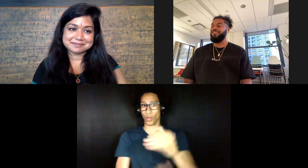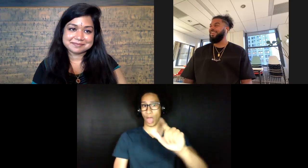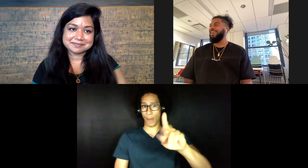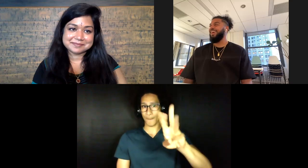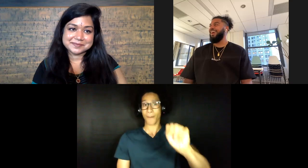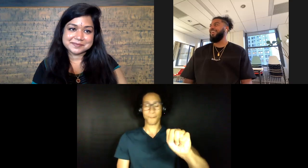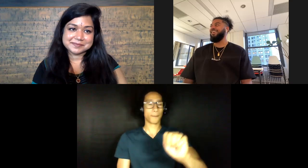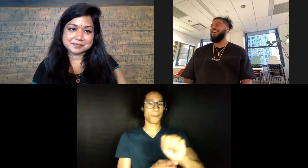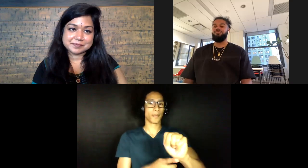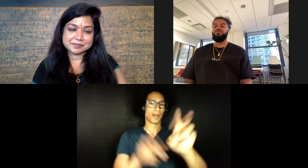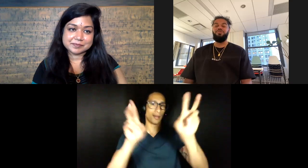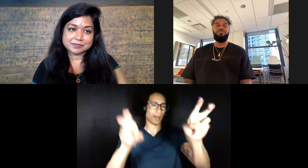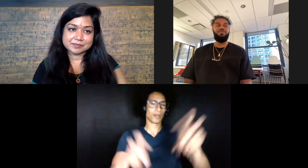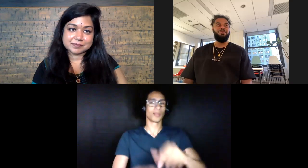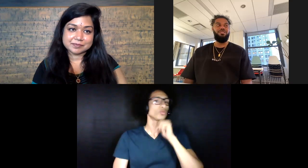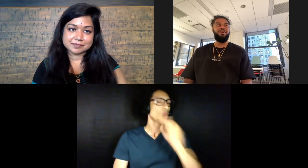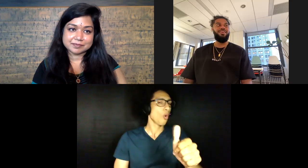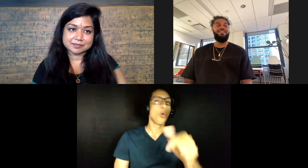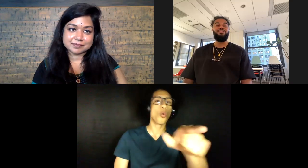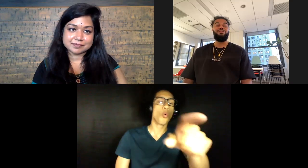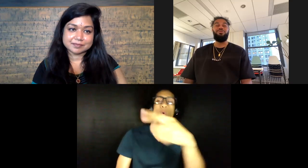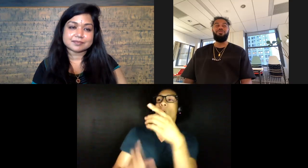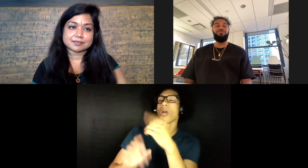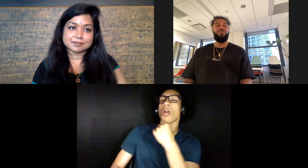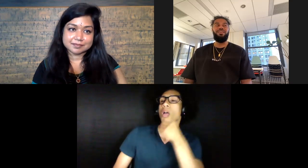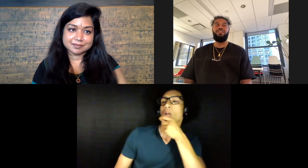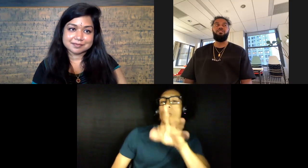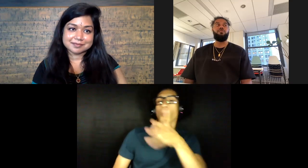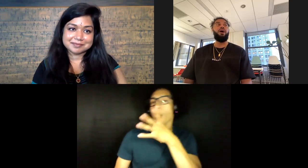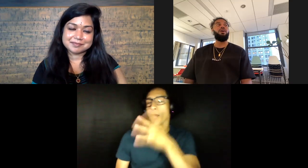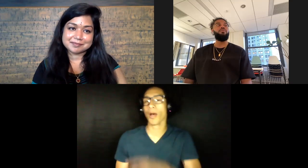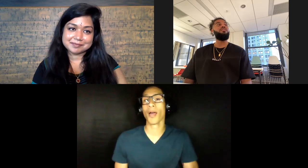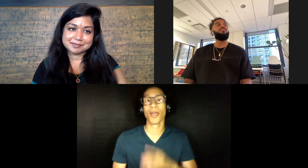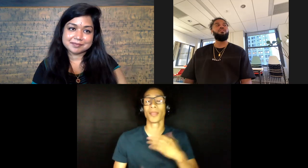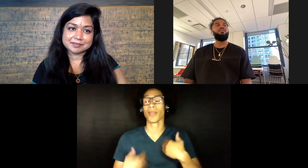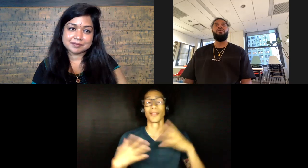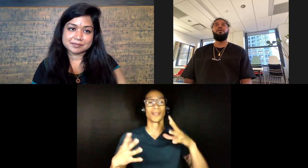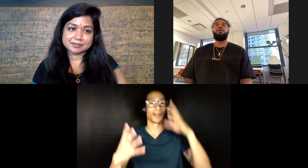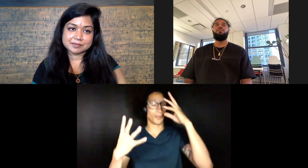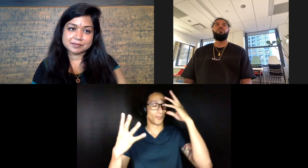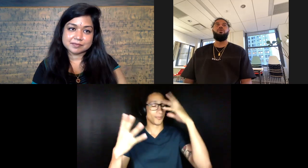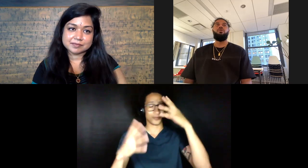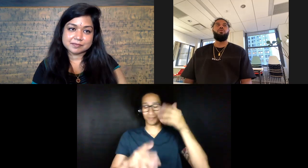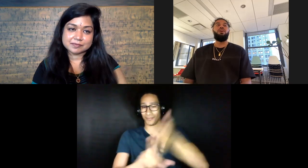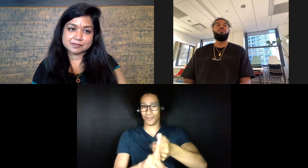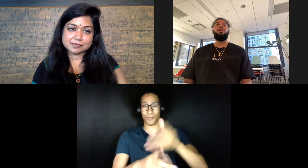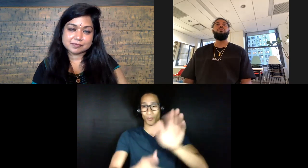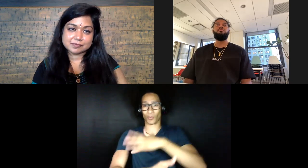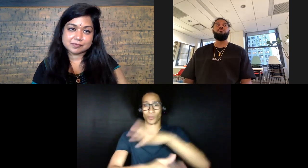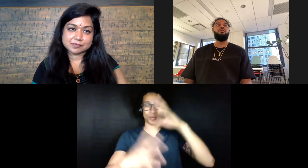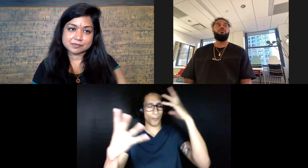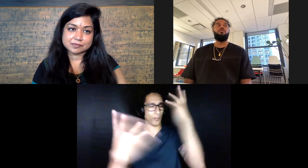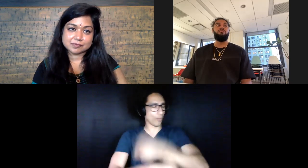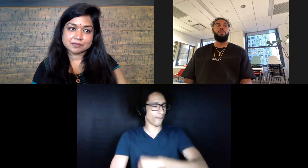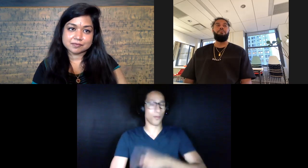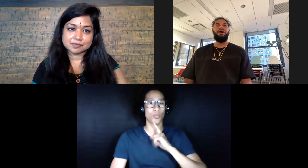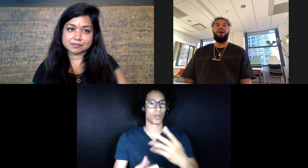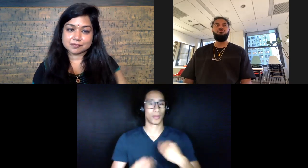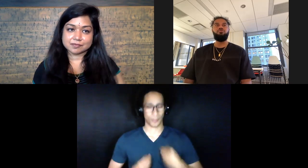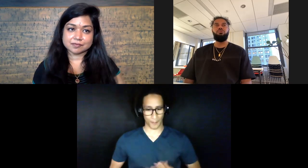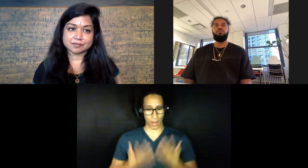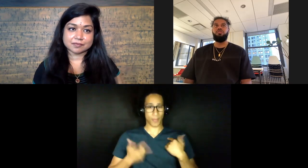just kind of reflecting those voices, whether it's like through the writing or, you know, like after school program kind of like